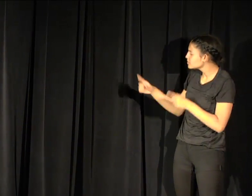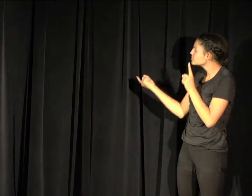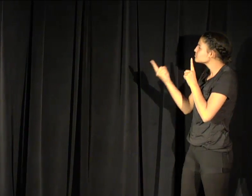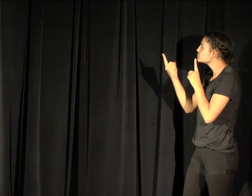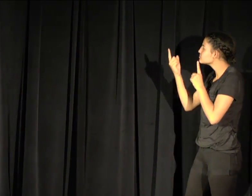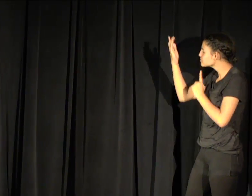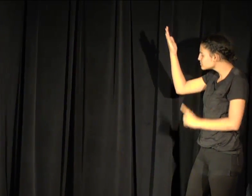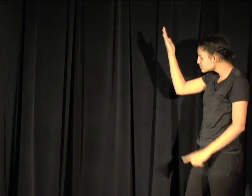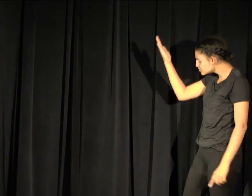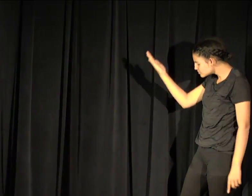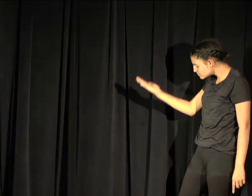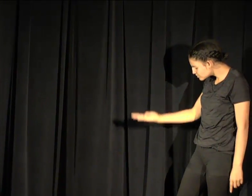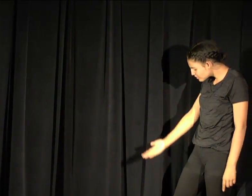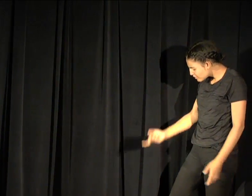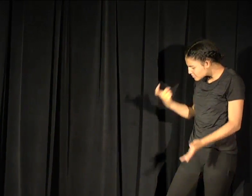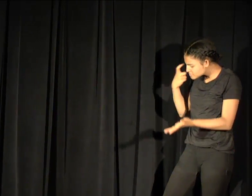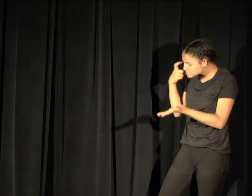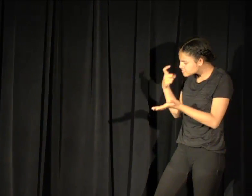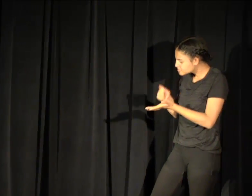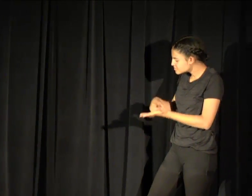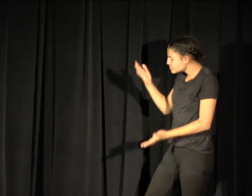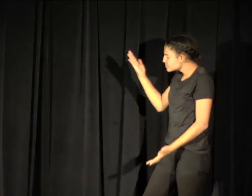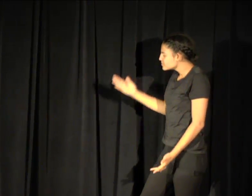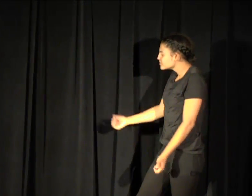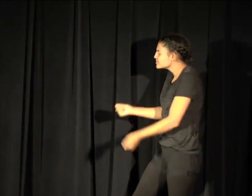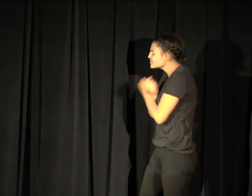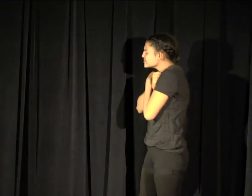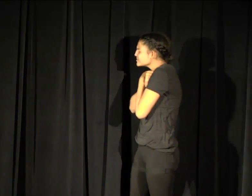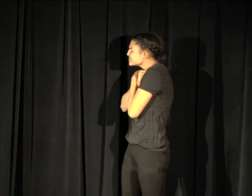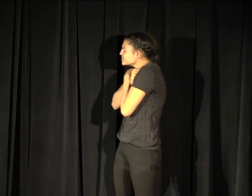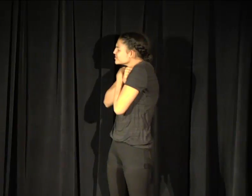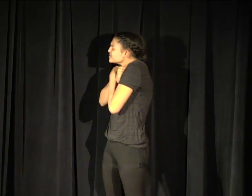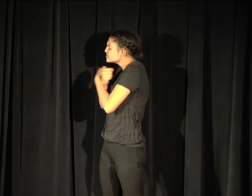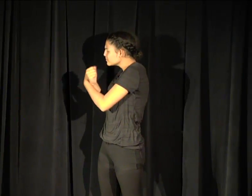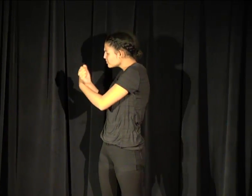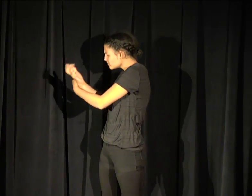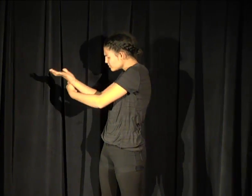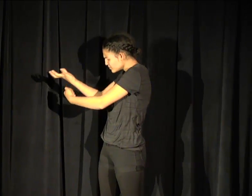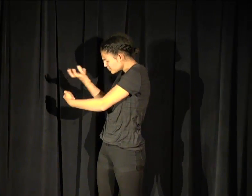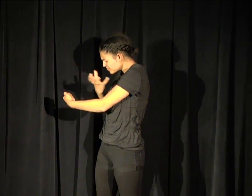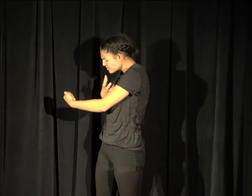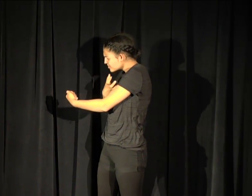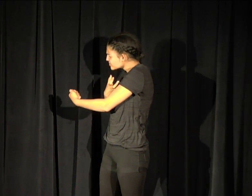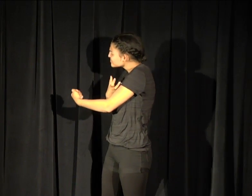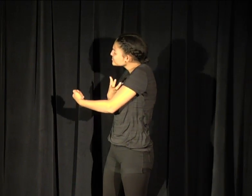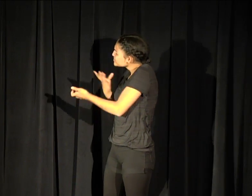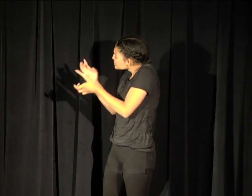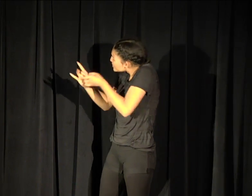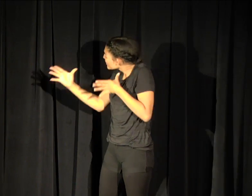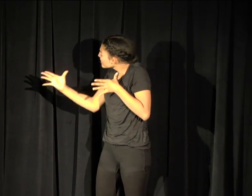Light rays came through the curtains. That moment I recognized. Warm breath, perfume